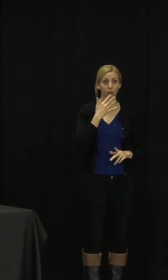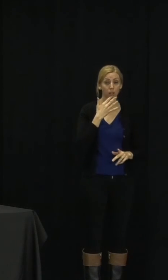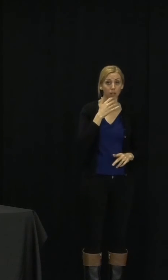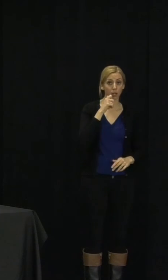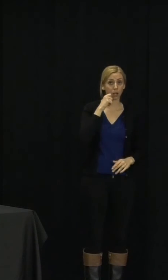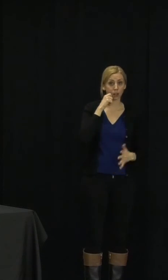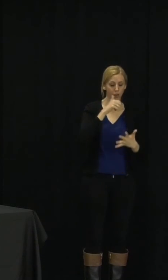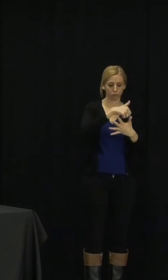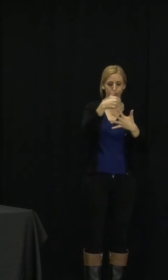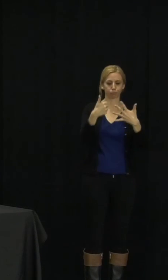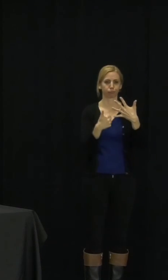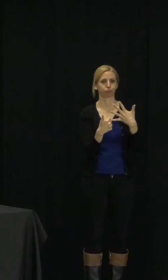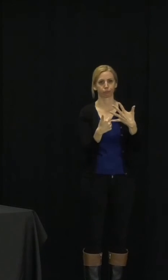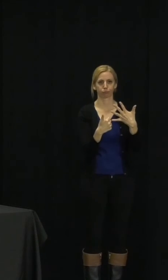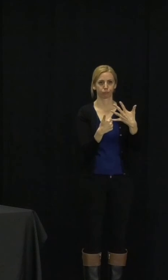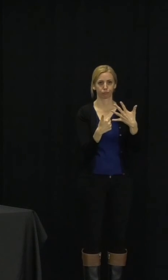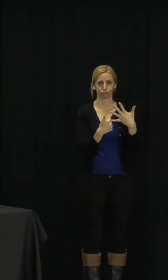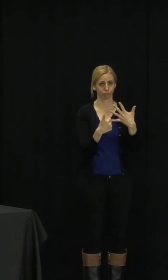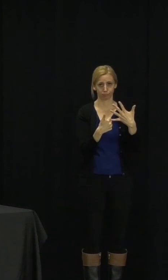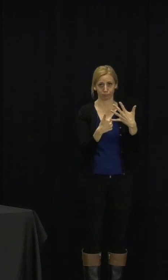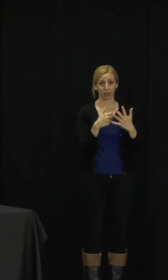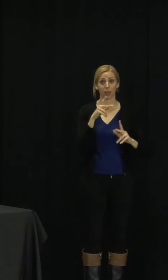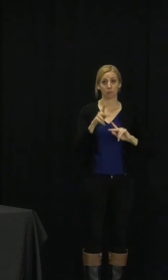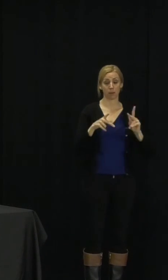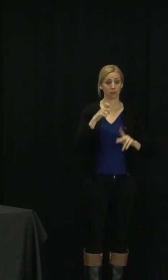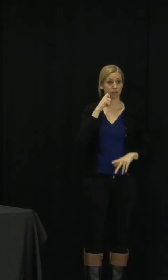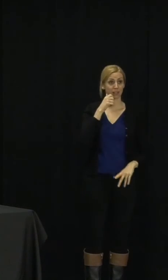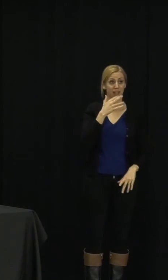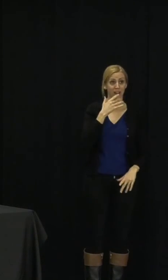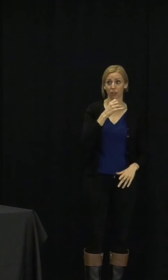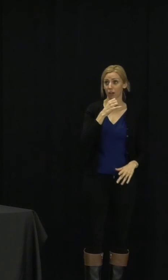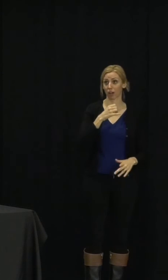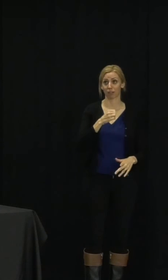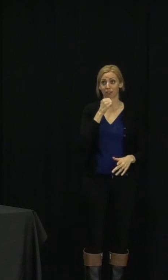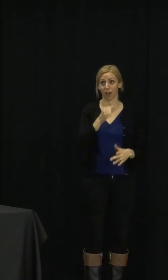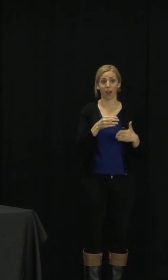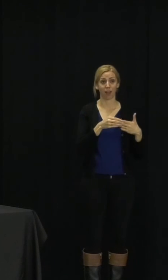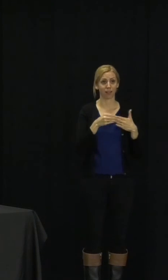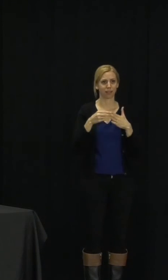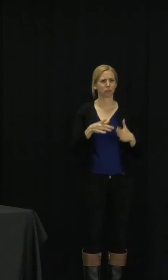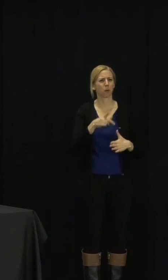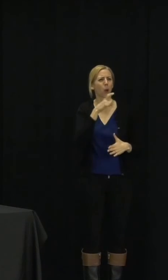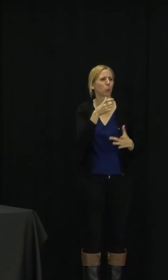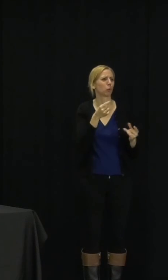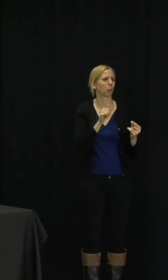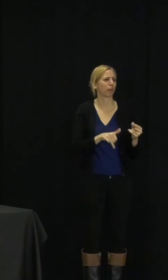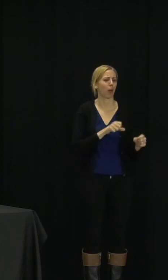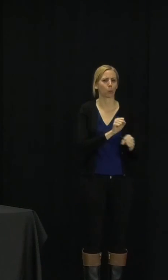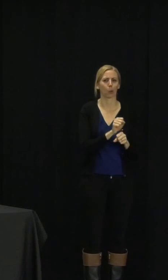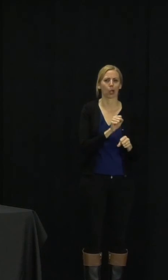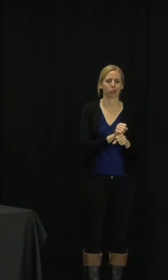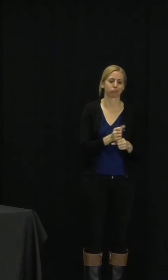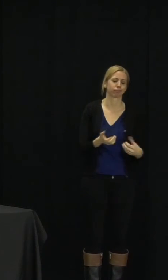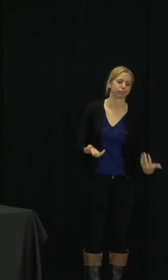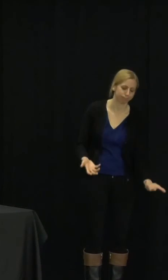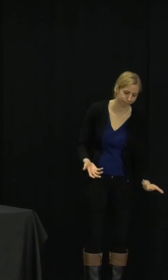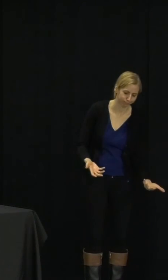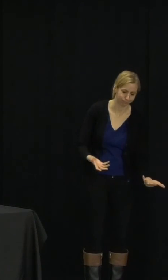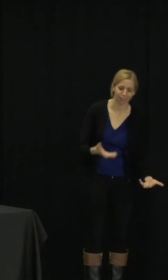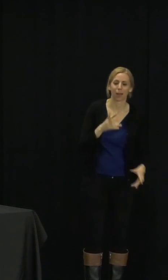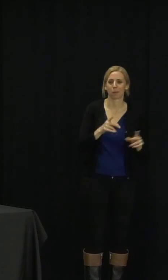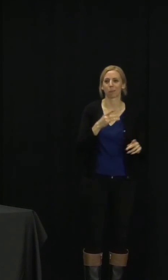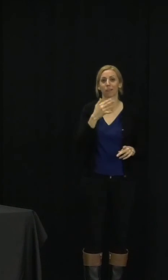in the pipeline, I get really angry because I work with tons, I have my colleagues right here in the front row, I work